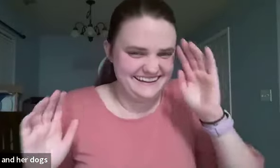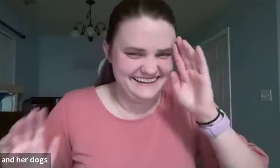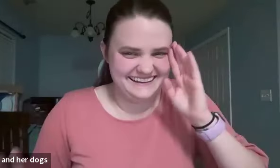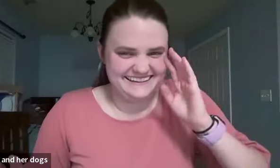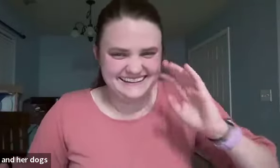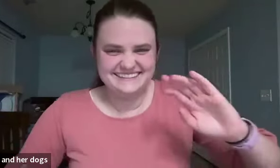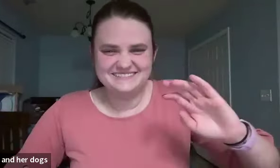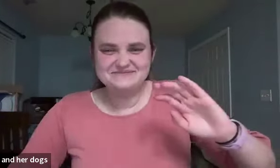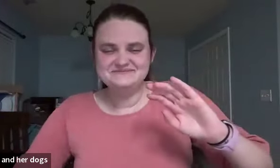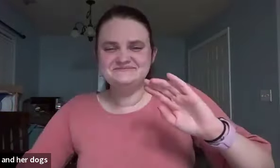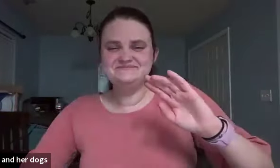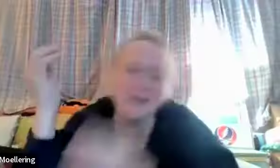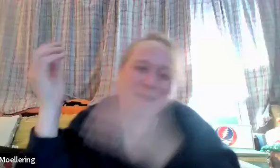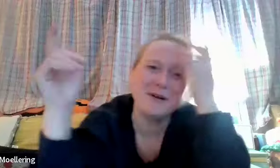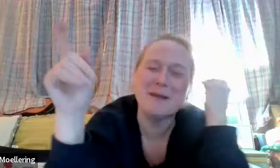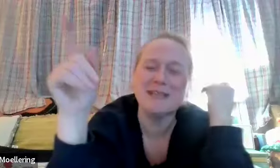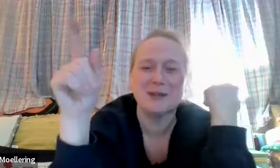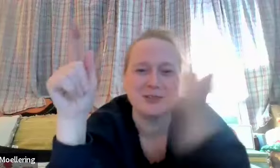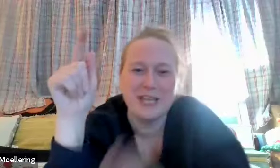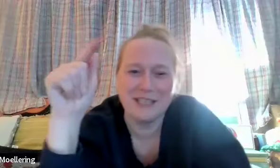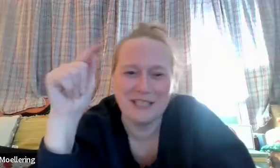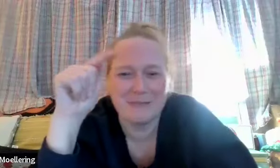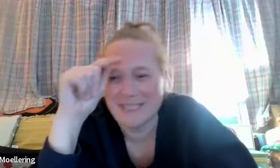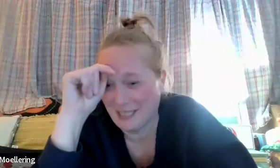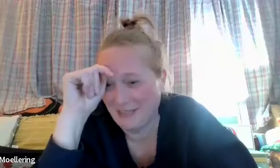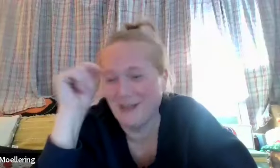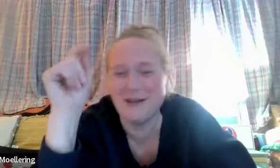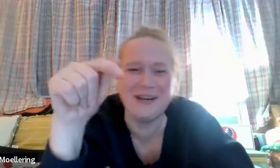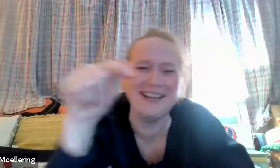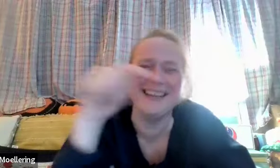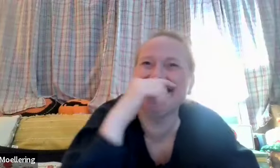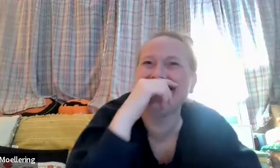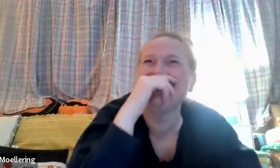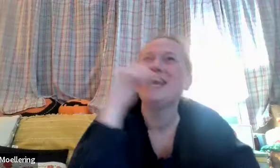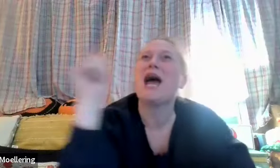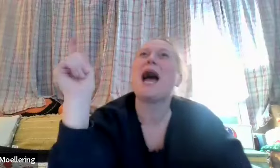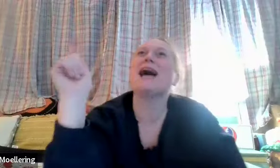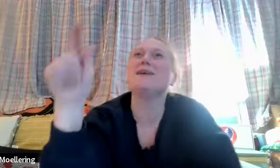Like, my daughter's yelling at my son.